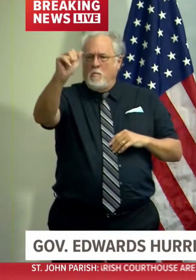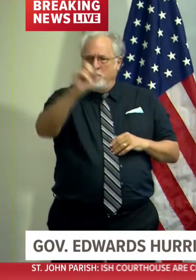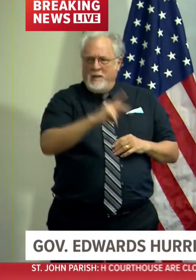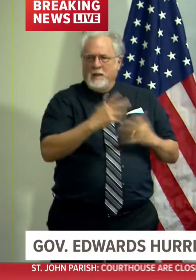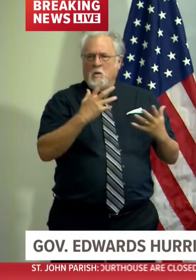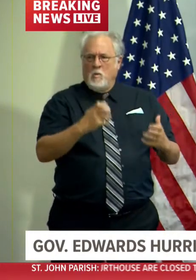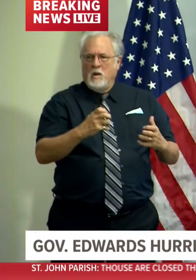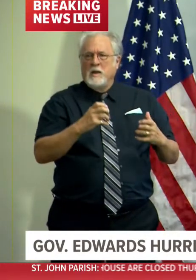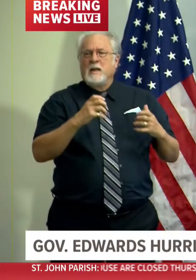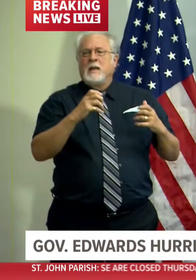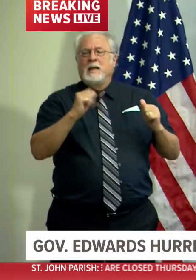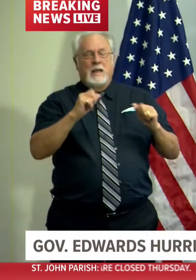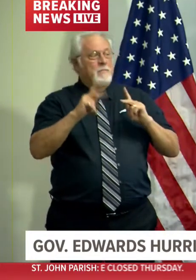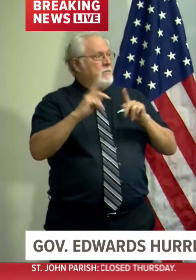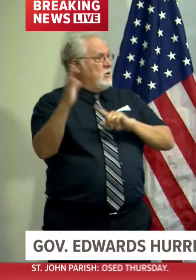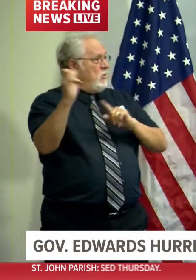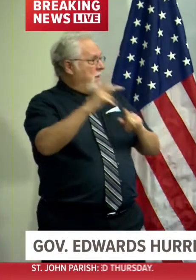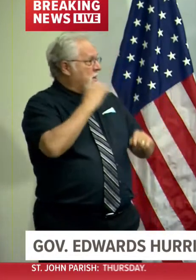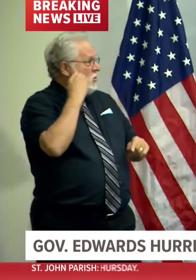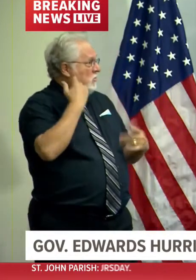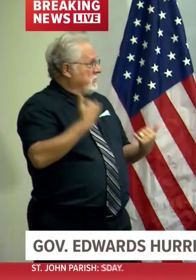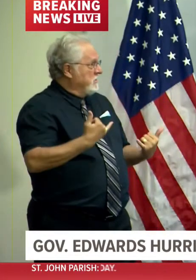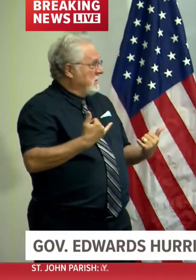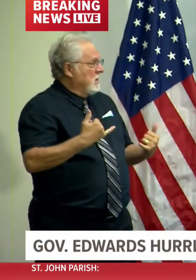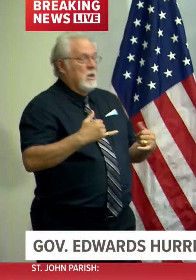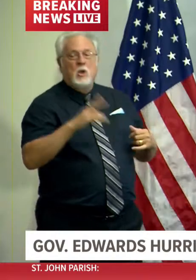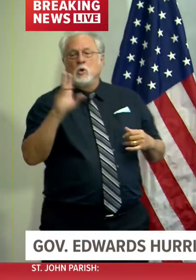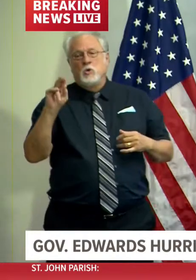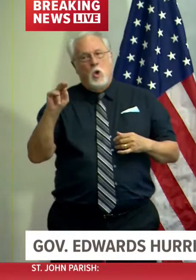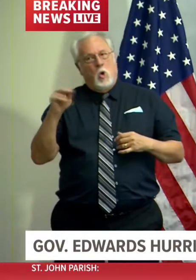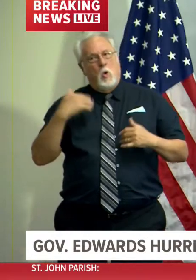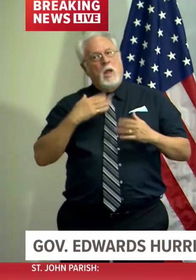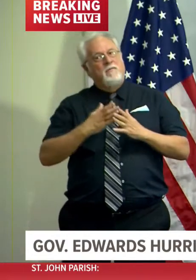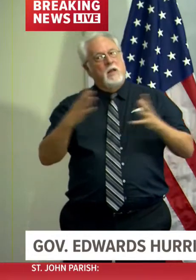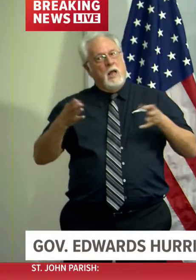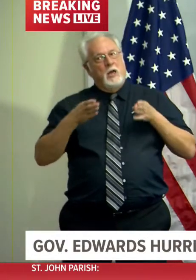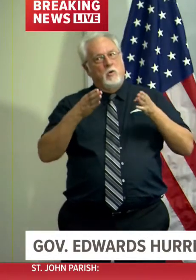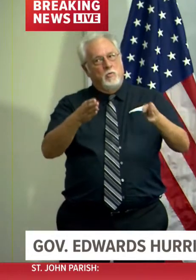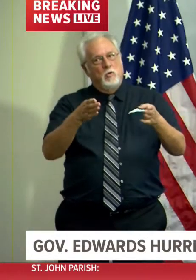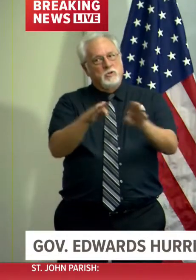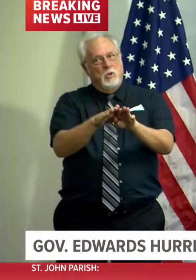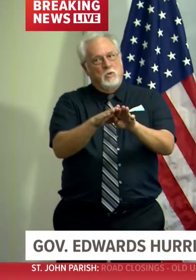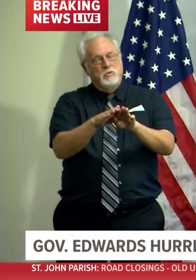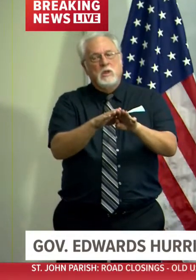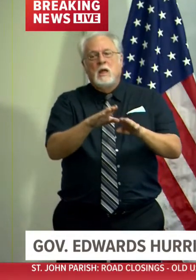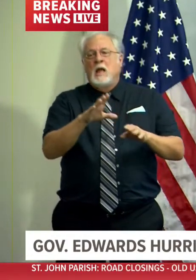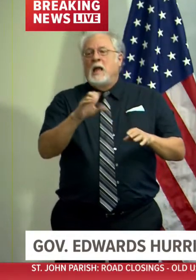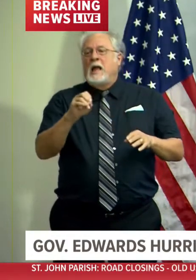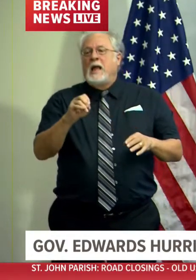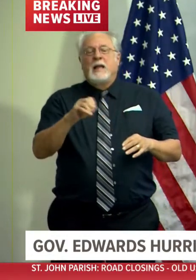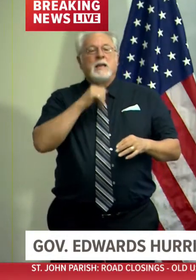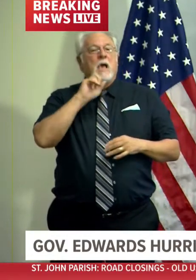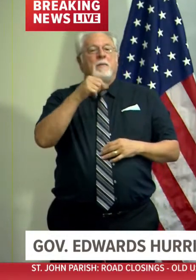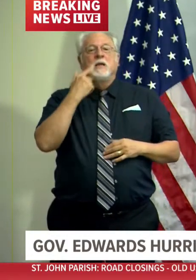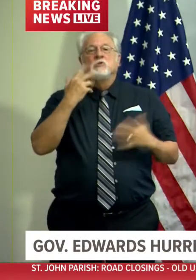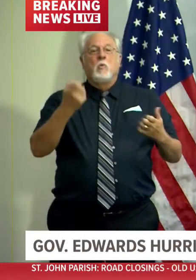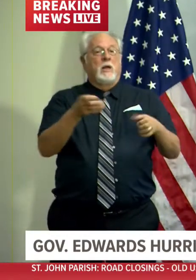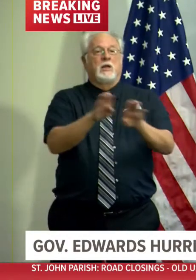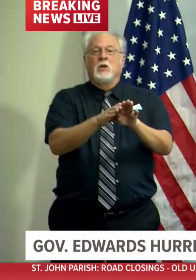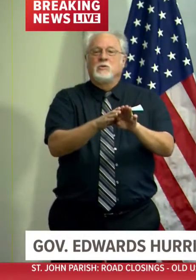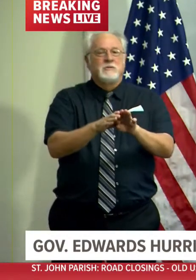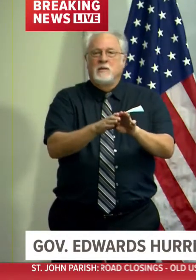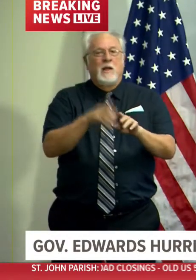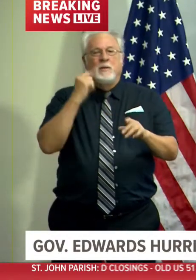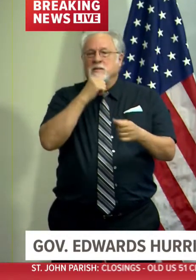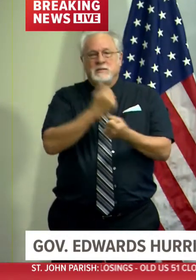Do they clear to do that? No. We have a lot of roads that continue to be closed, and not just because we want them closed, because